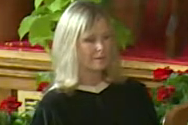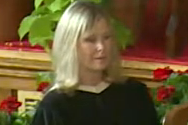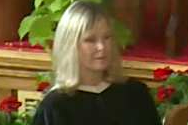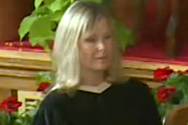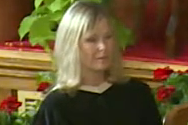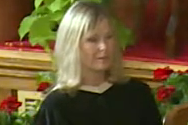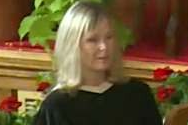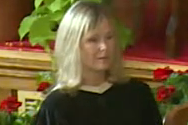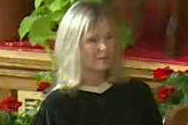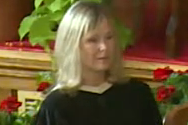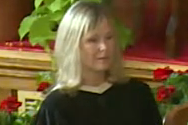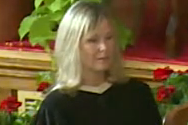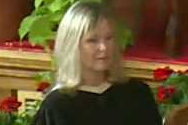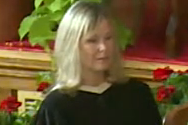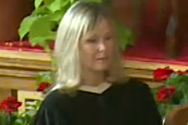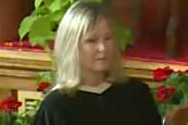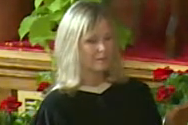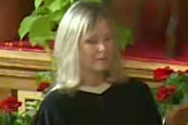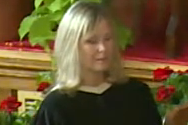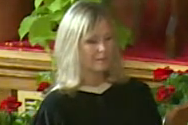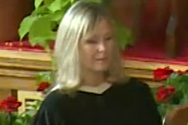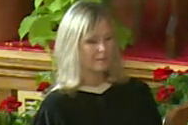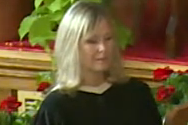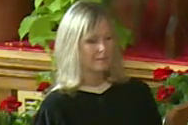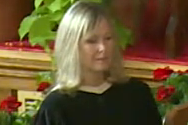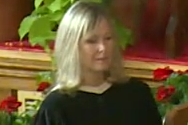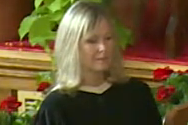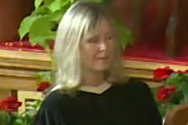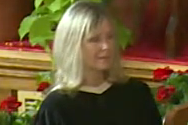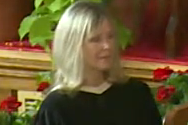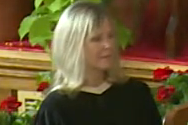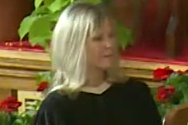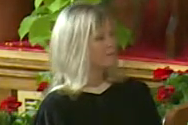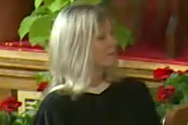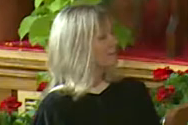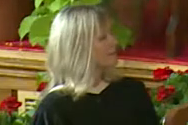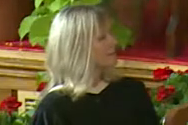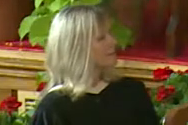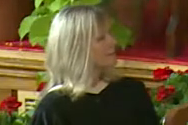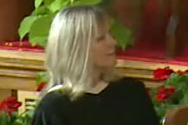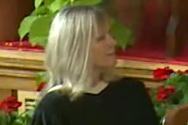Science that they may be admitted to the degree of Bachelor of Computing General.